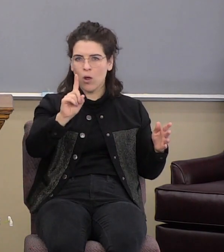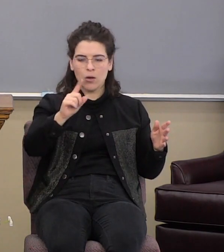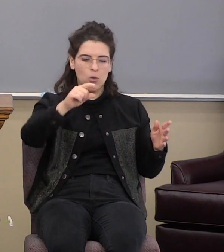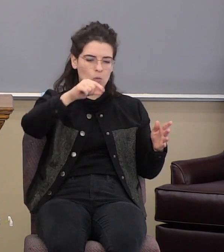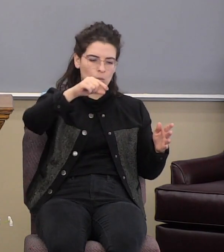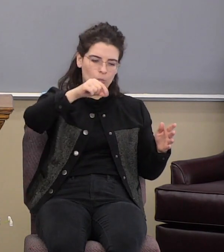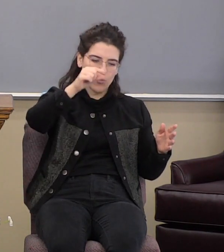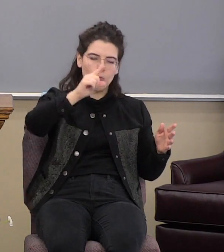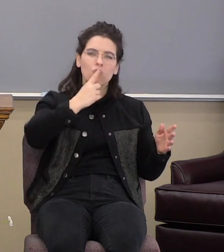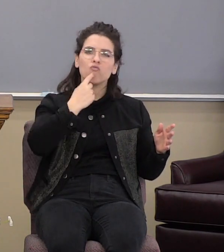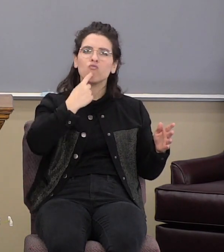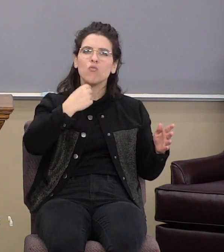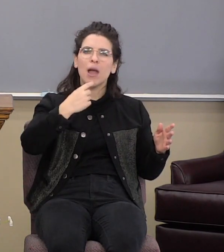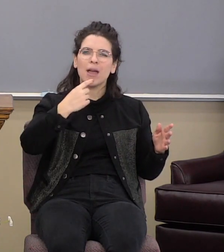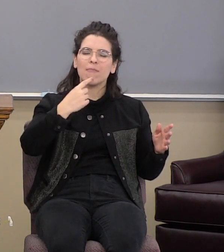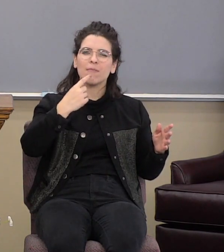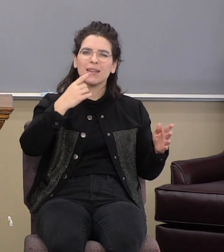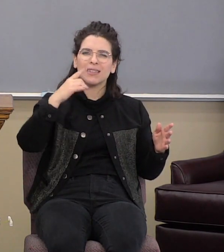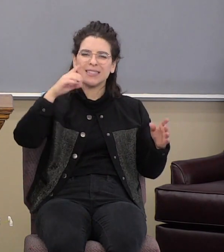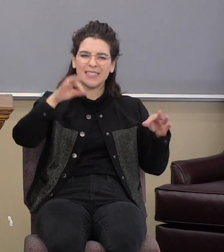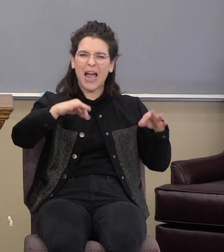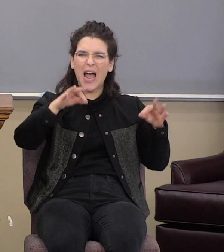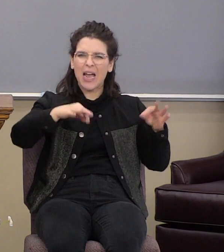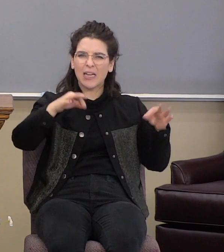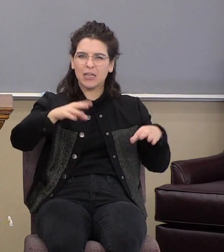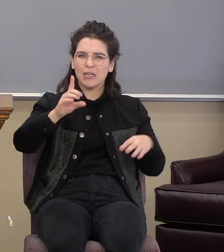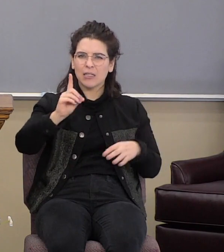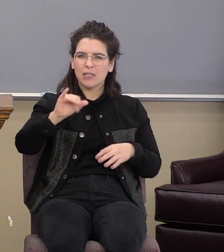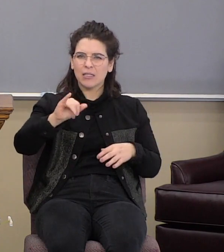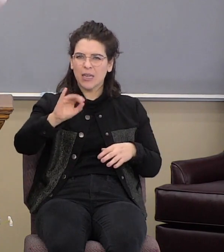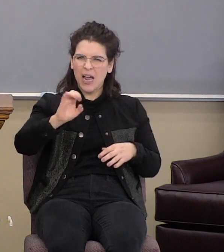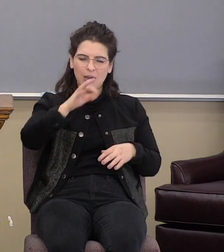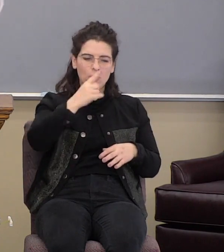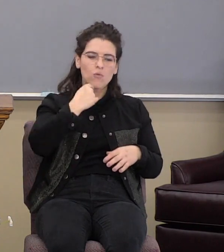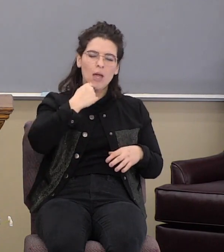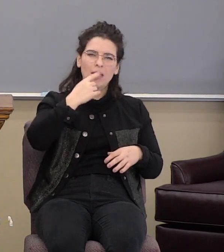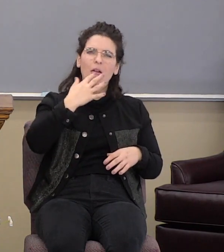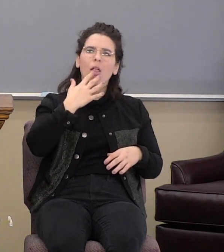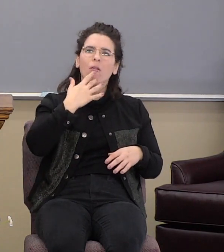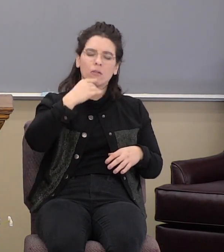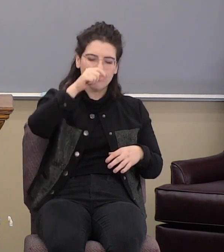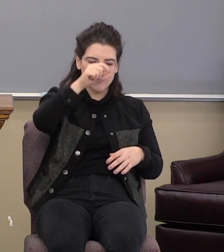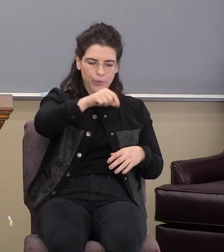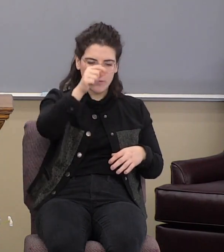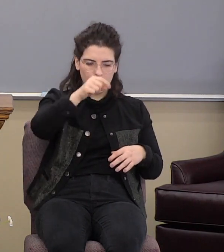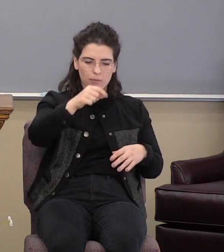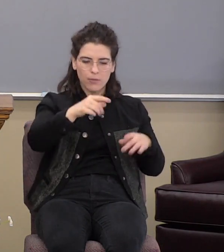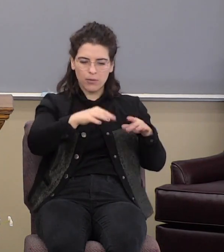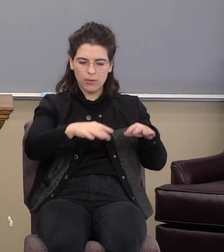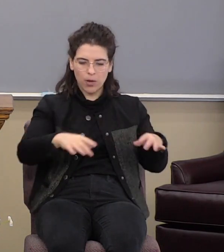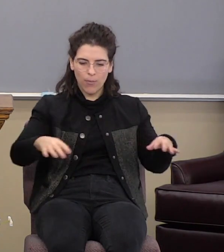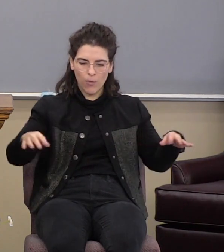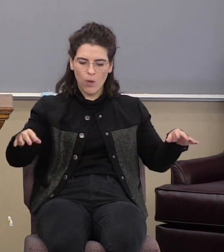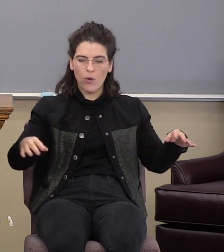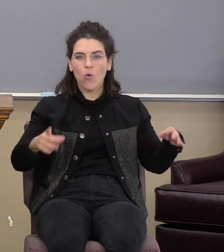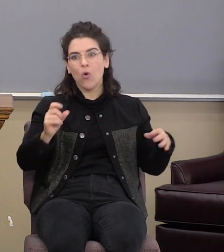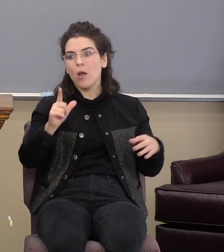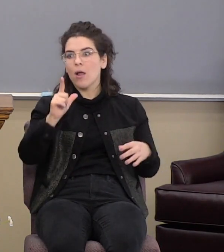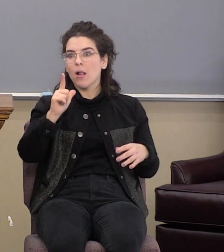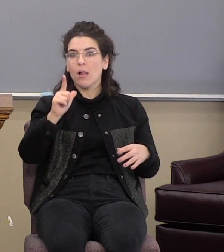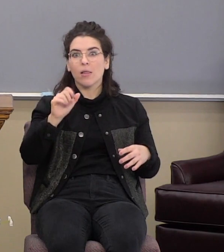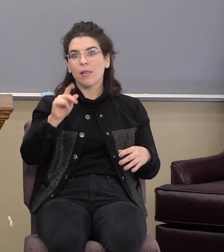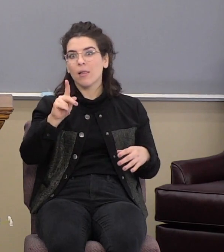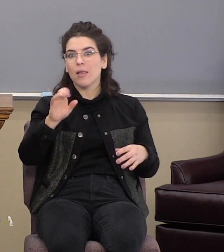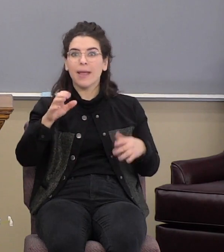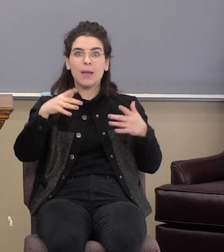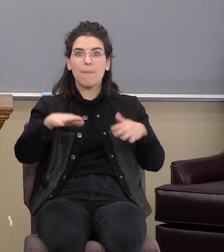red food dye, and it lands into the tub of water, it lands into Lake Michigan. What happens to that